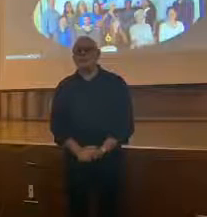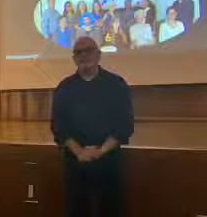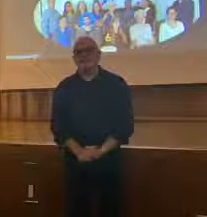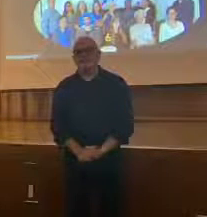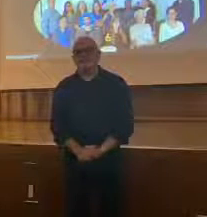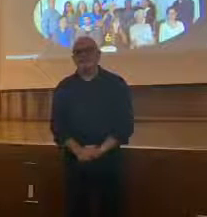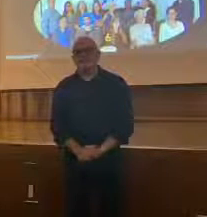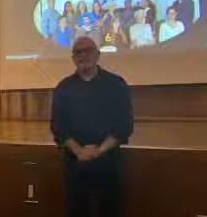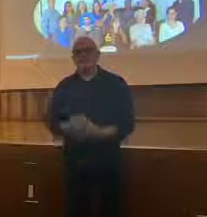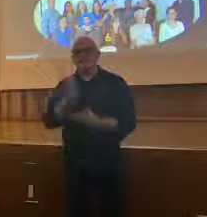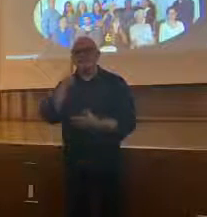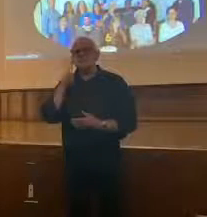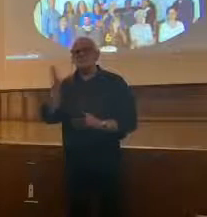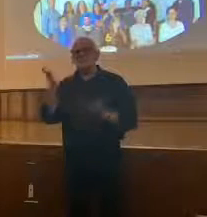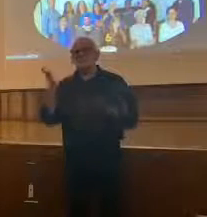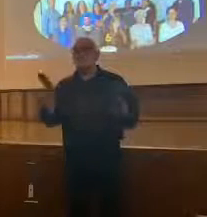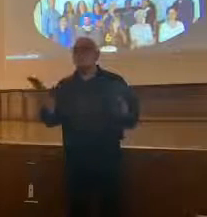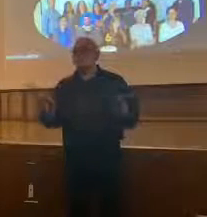Janet Alliance.